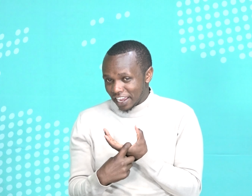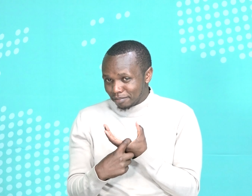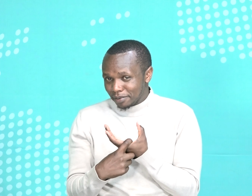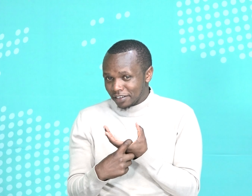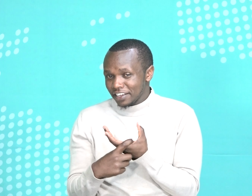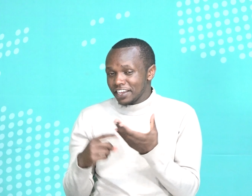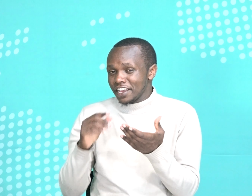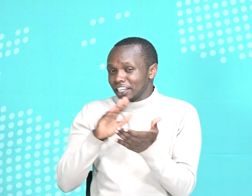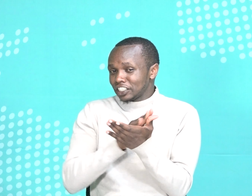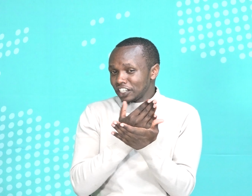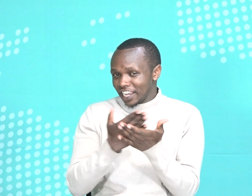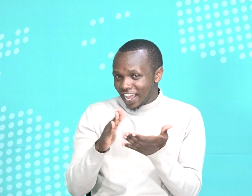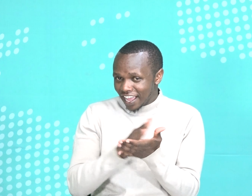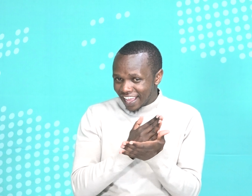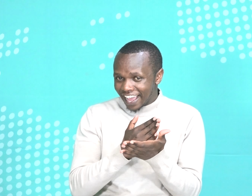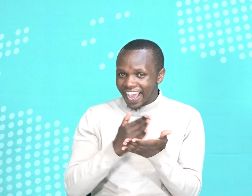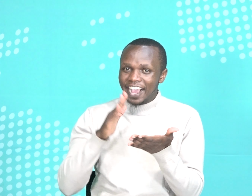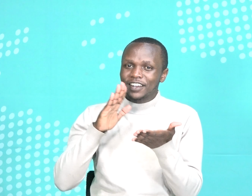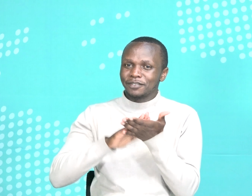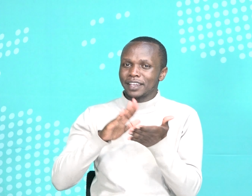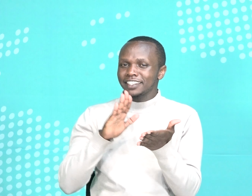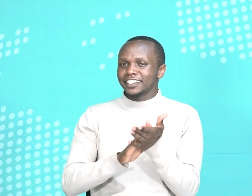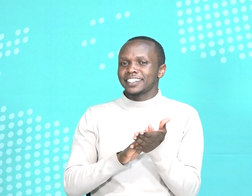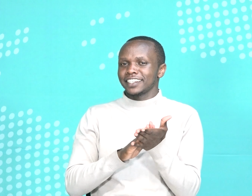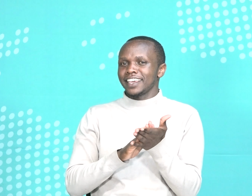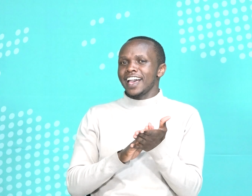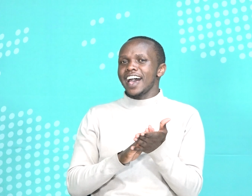subscribe, share, comment